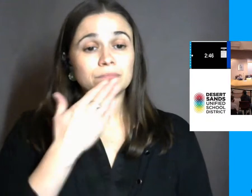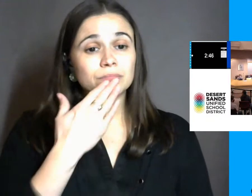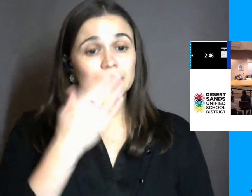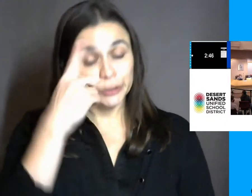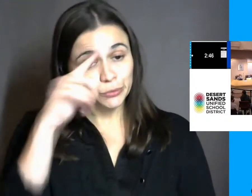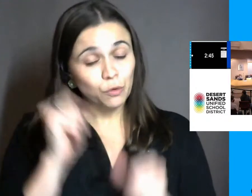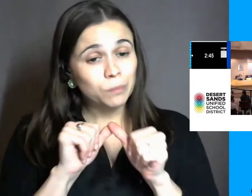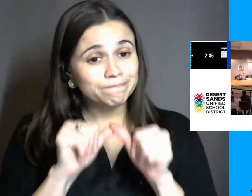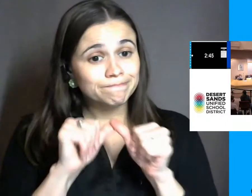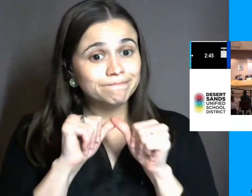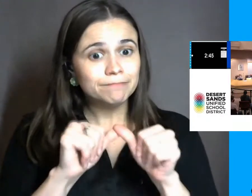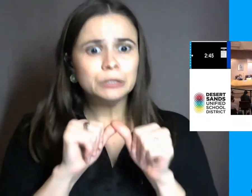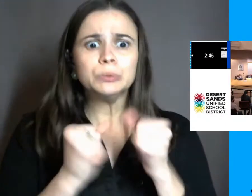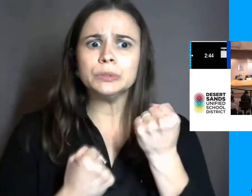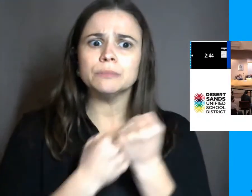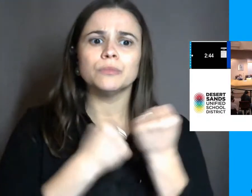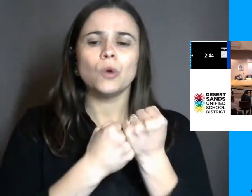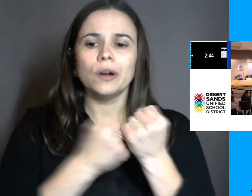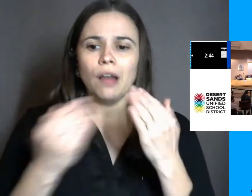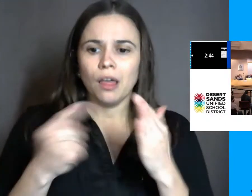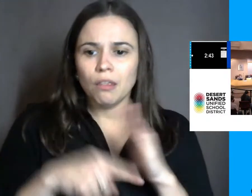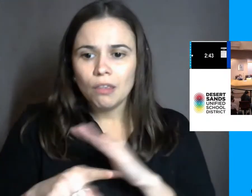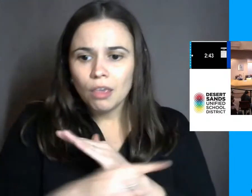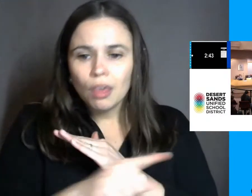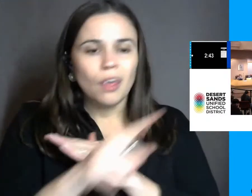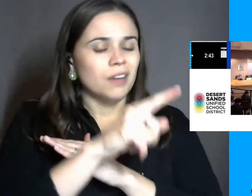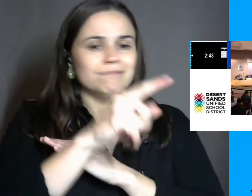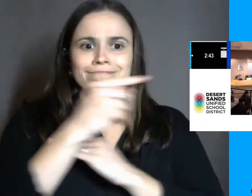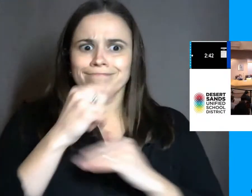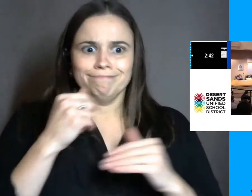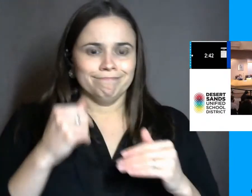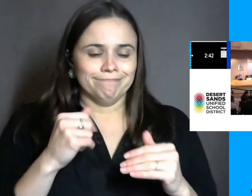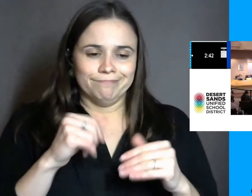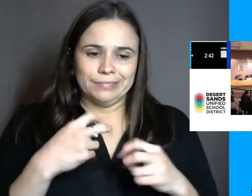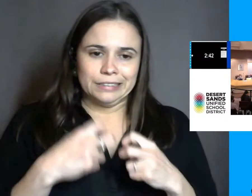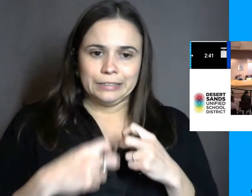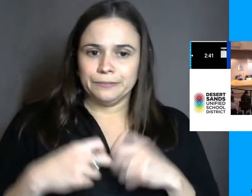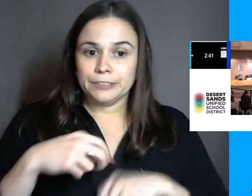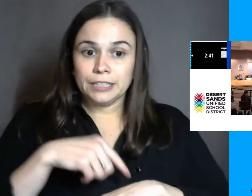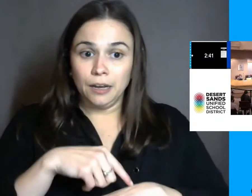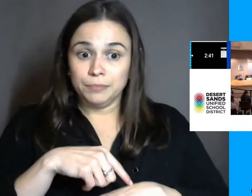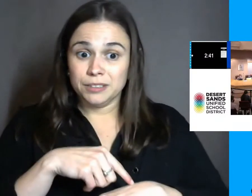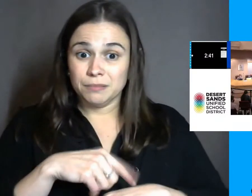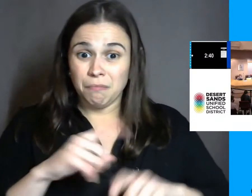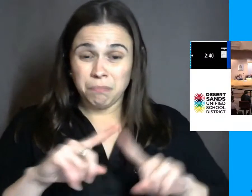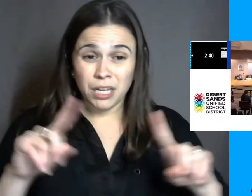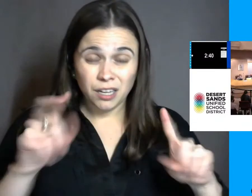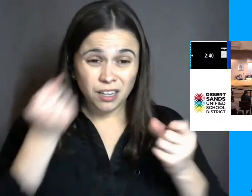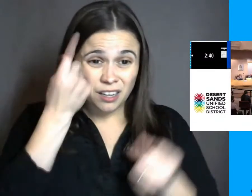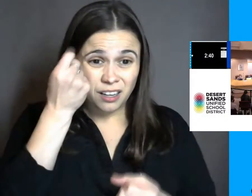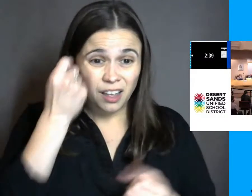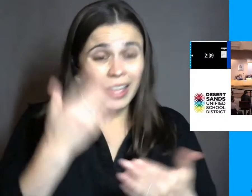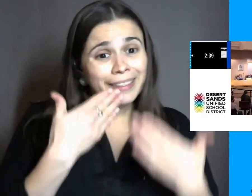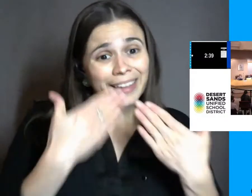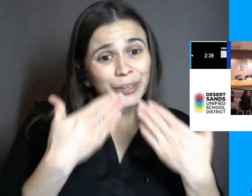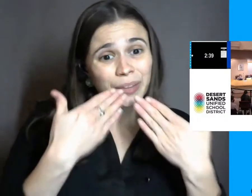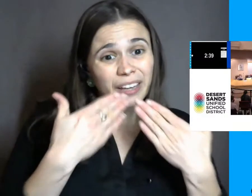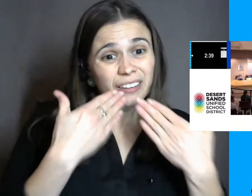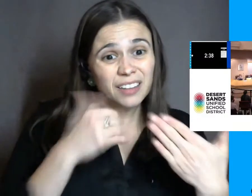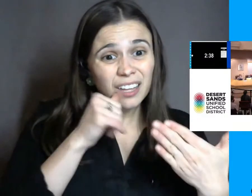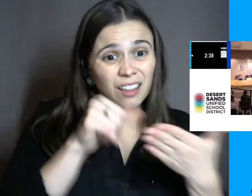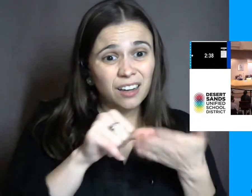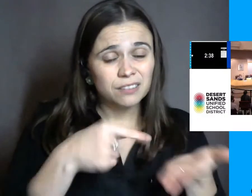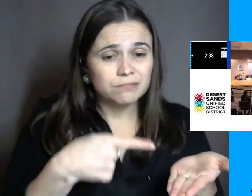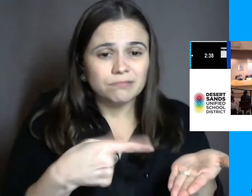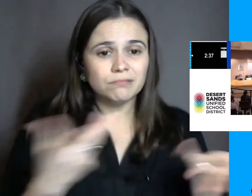these uncertain times. That being said, the thank you letters only go so far, and I would like to ask that you put your